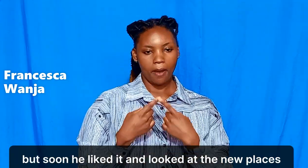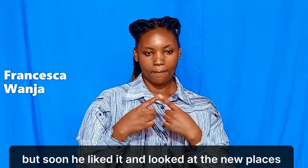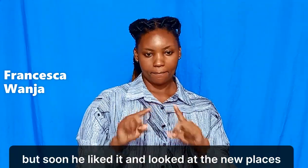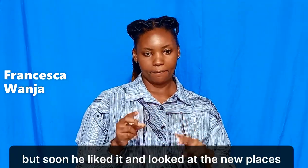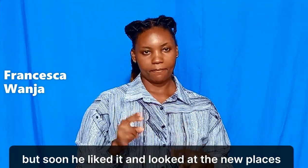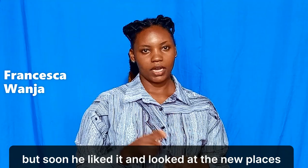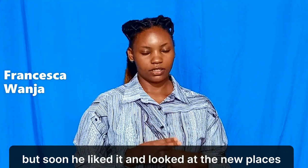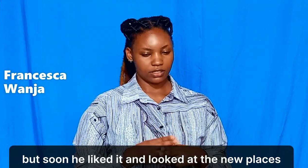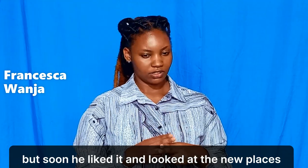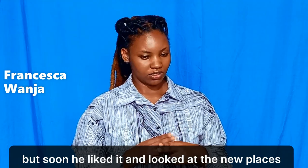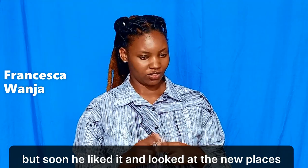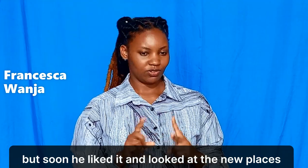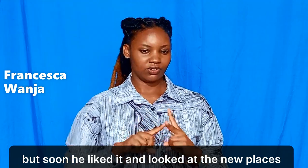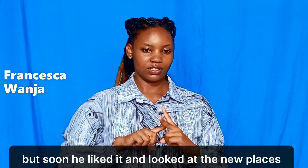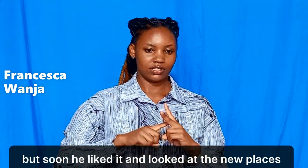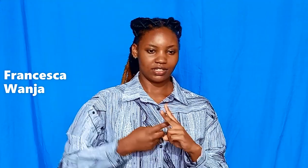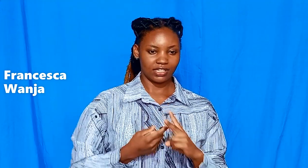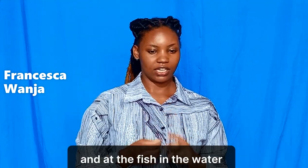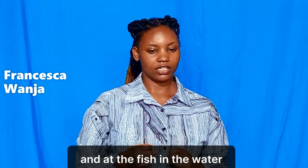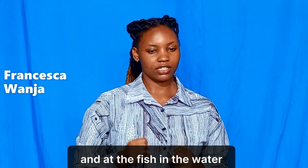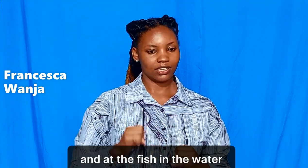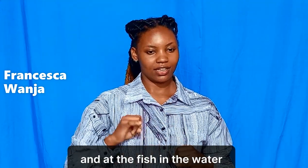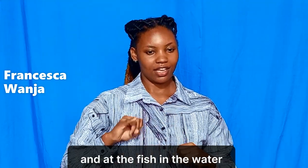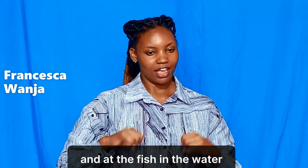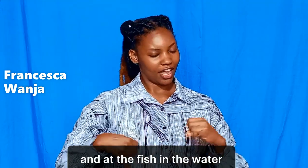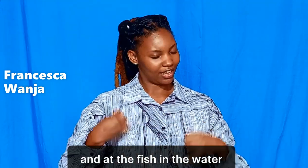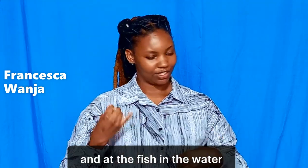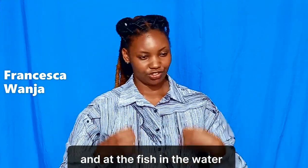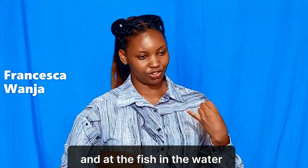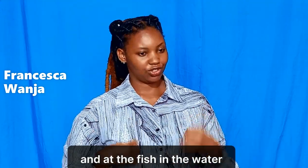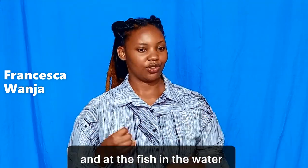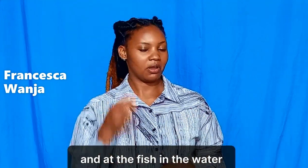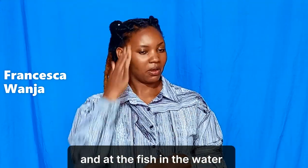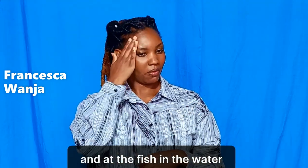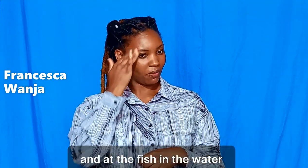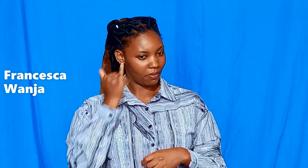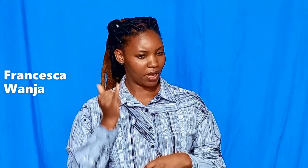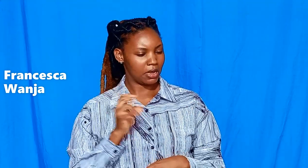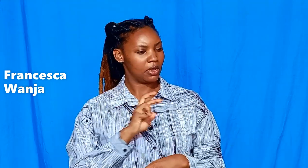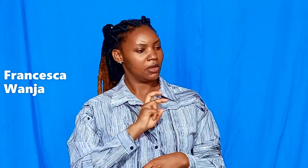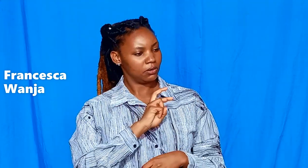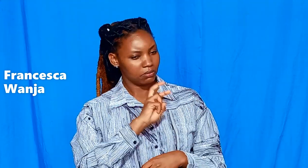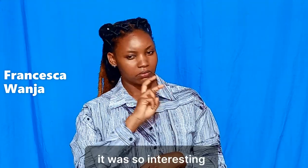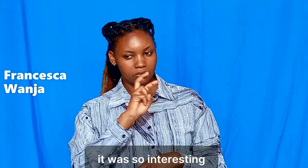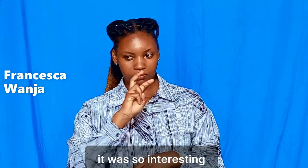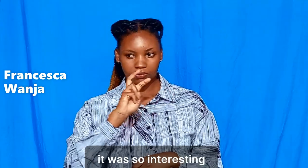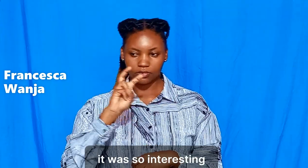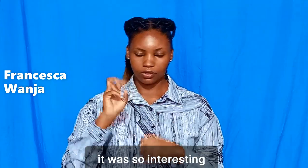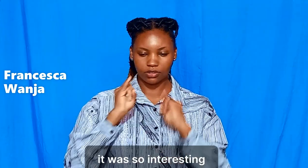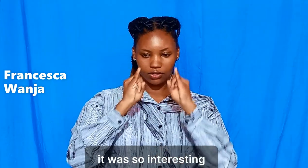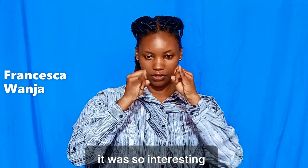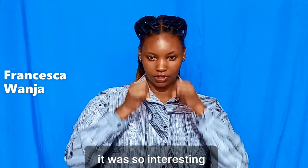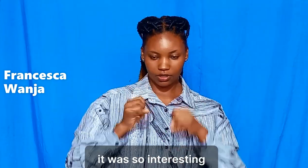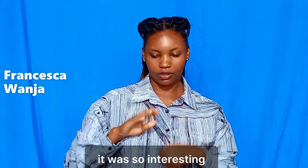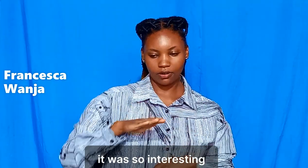at the new places and at the fish in the water. It was so interesting.